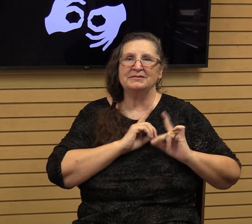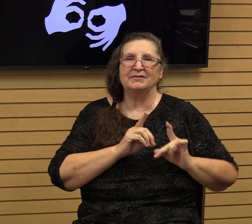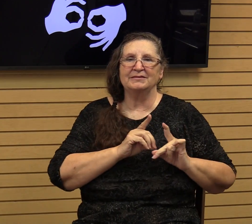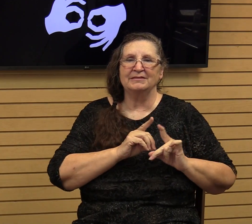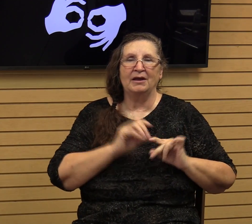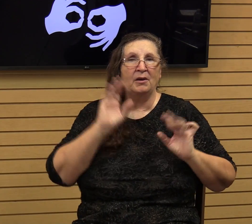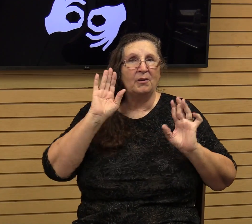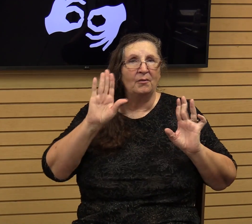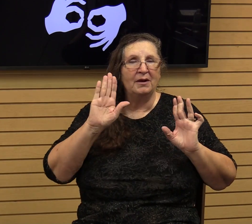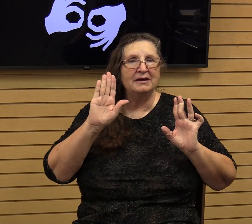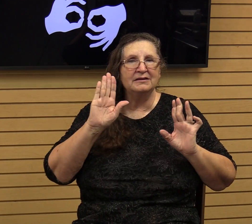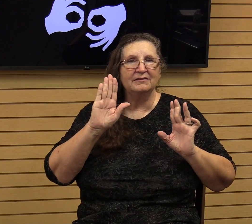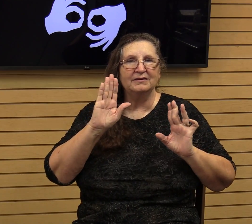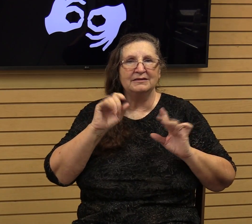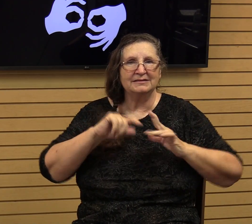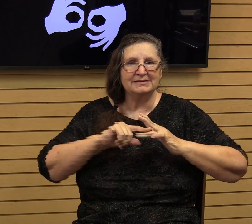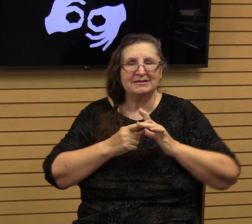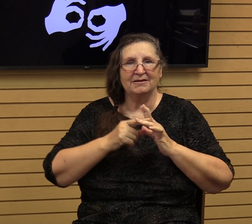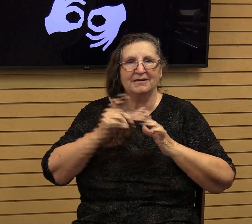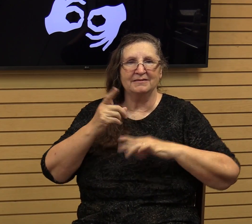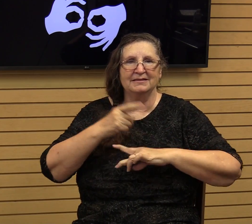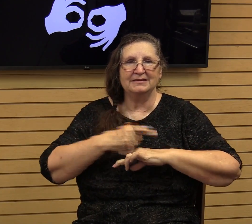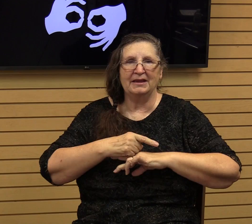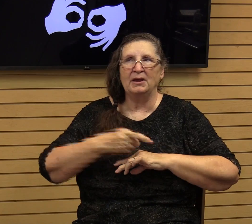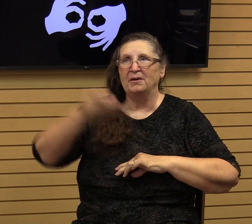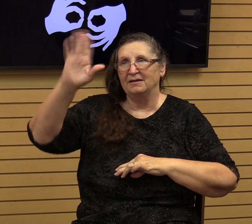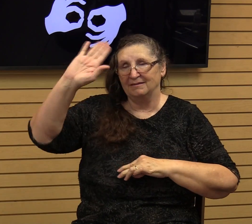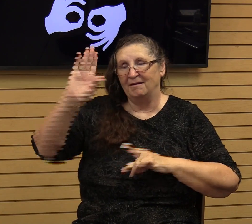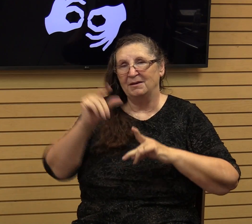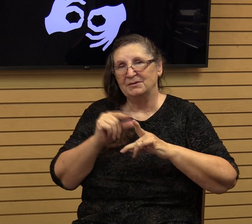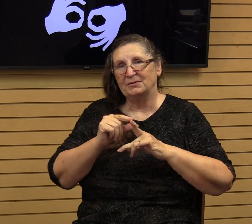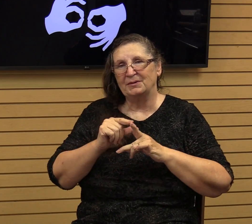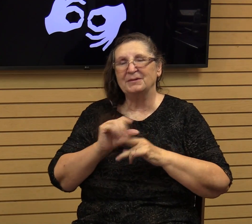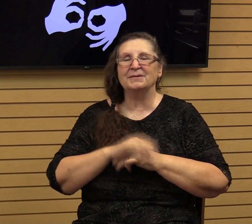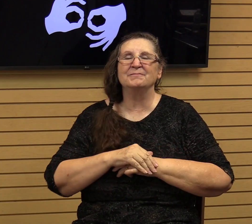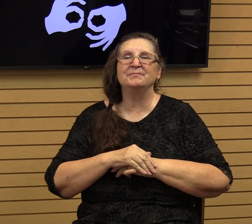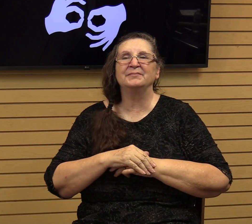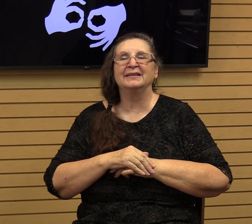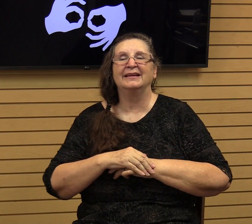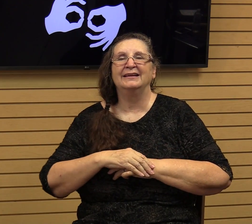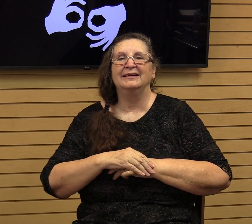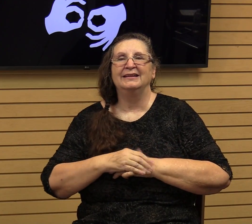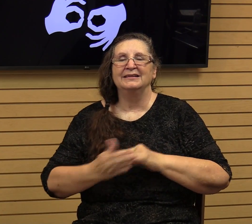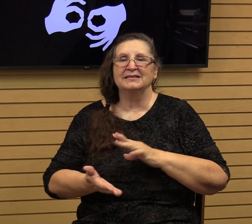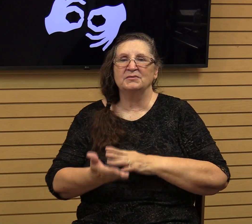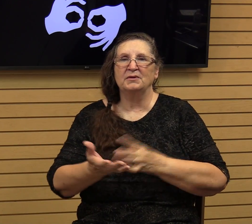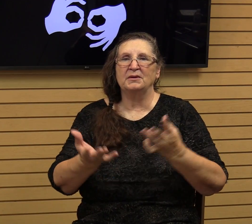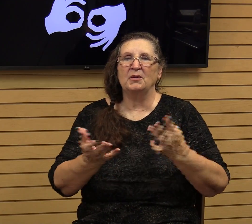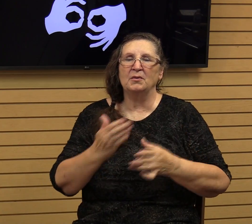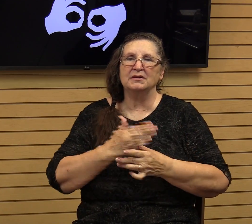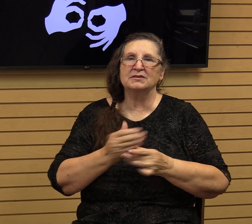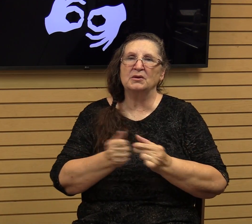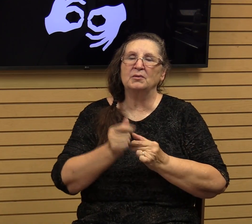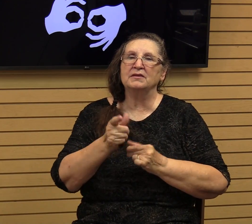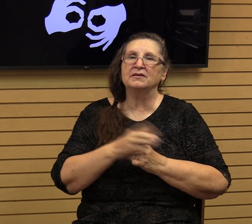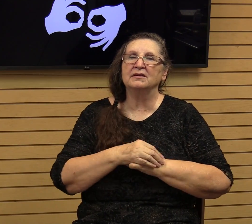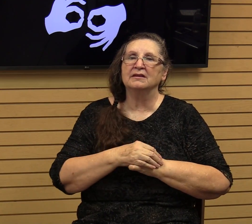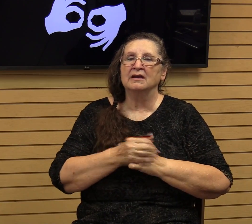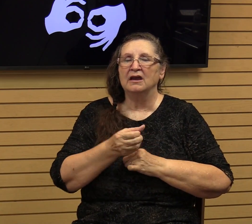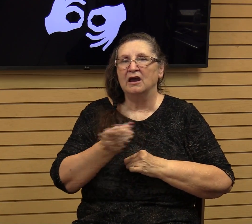out with a little something from the Word of God? Well, this morning I'd like to share with you a few verses out of